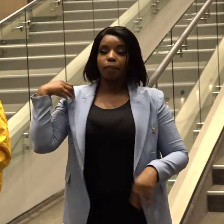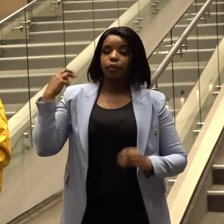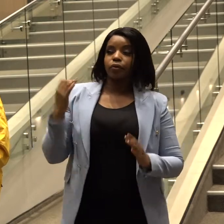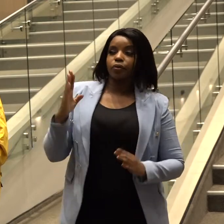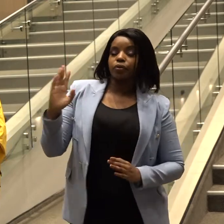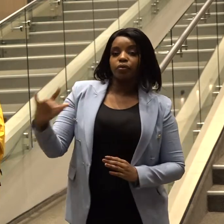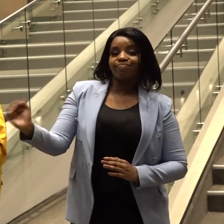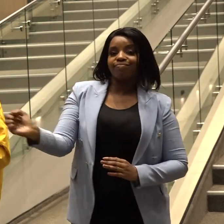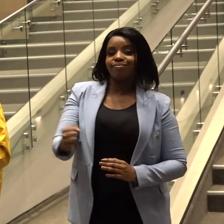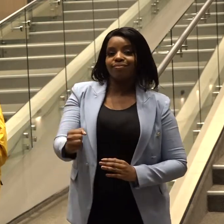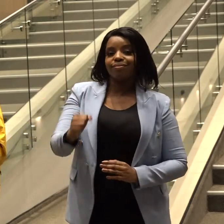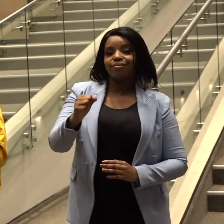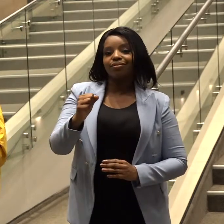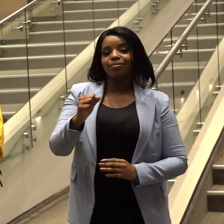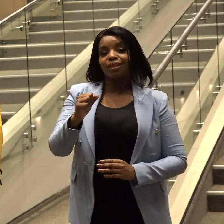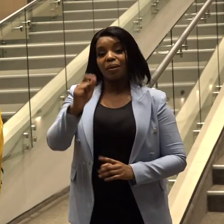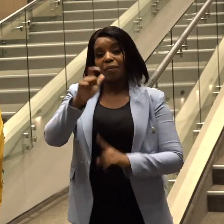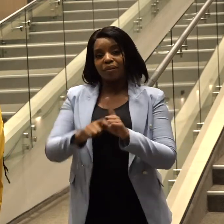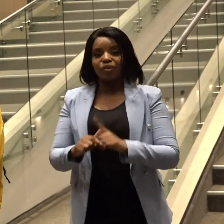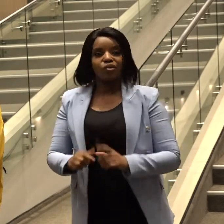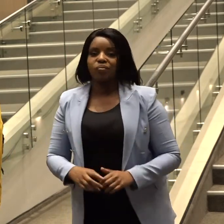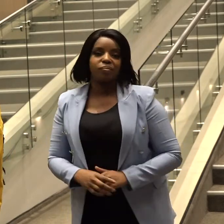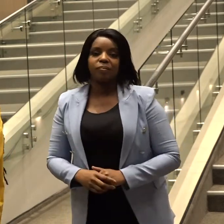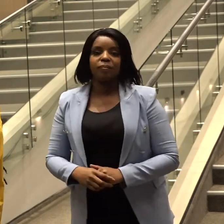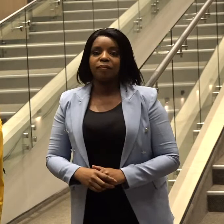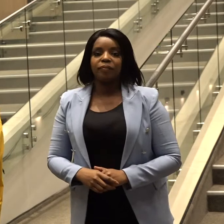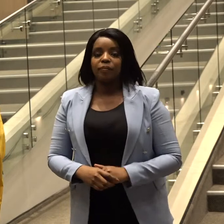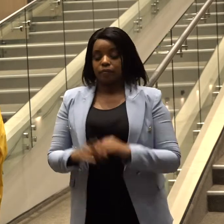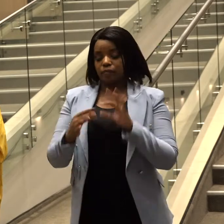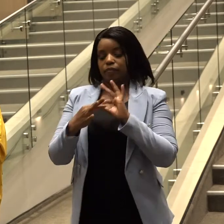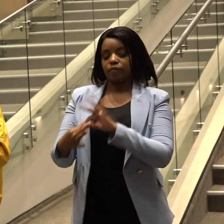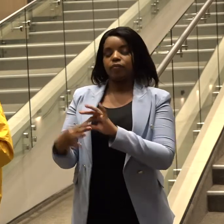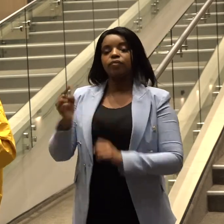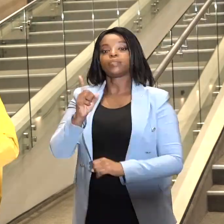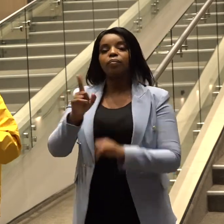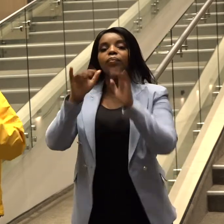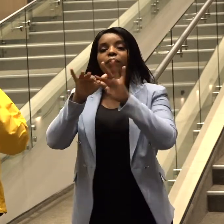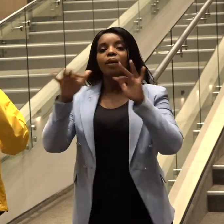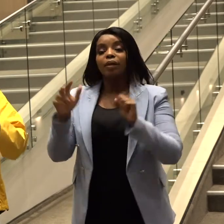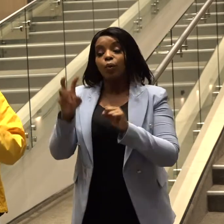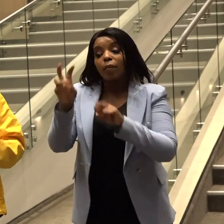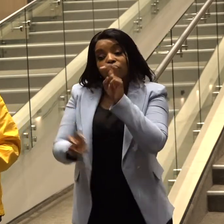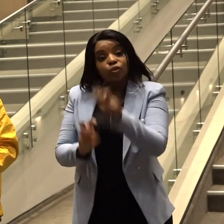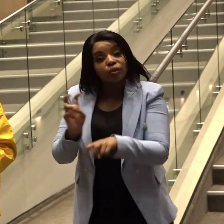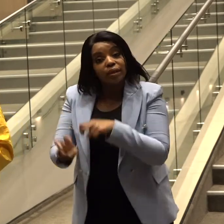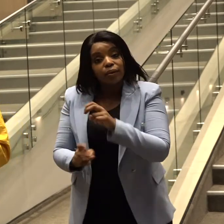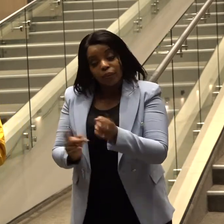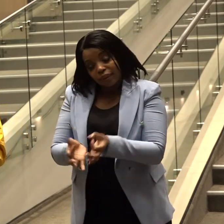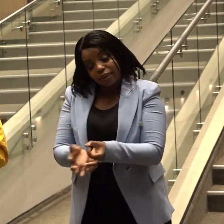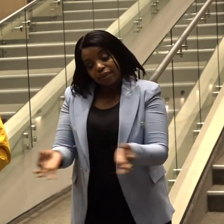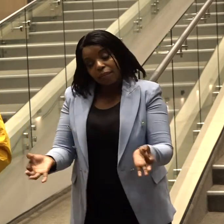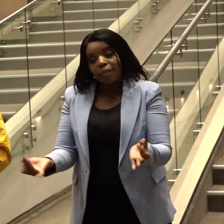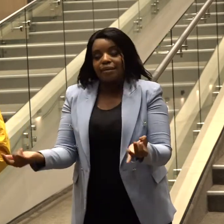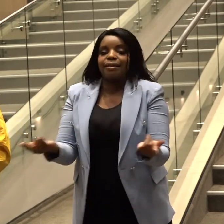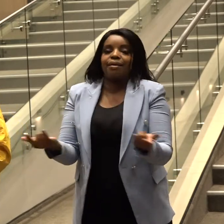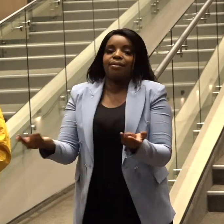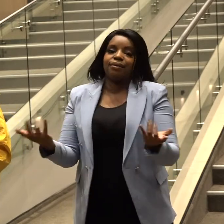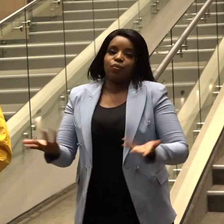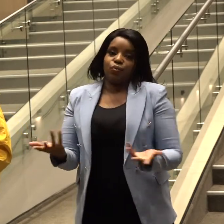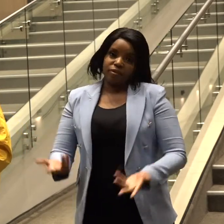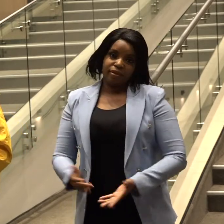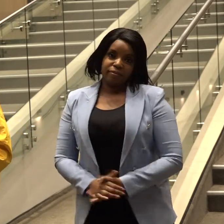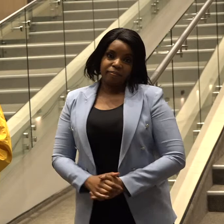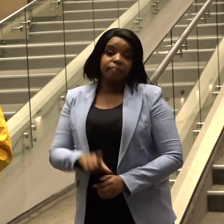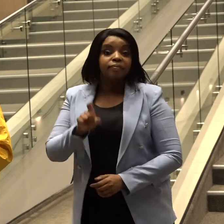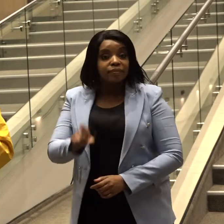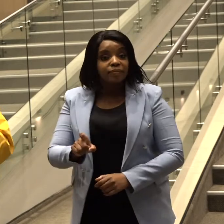it's about the people that are receiving the cables where are they selling them that's more important